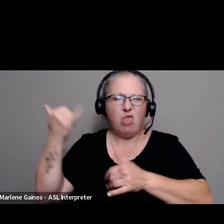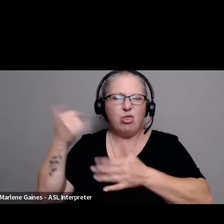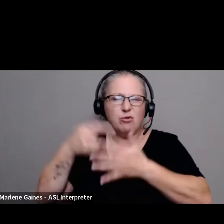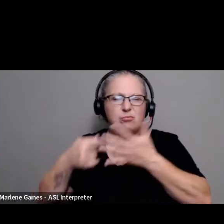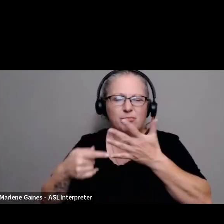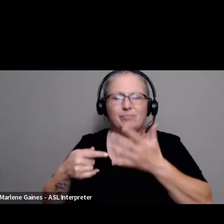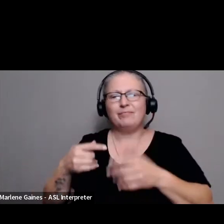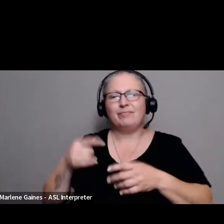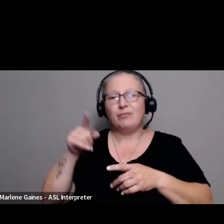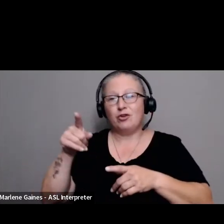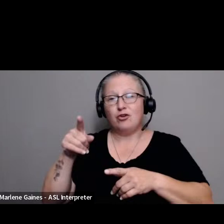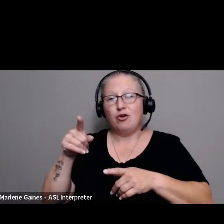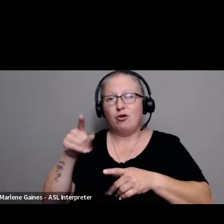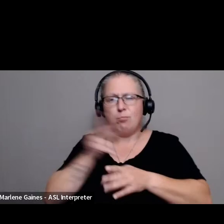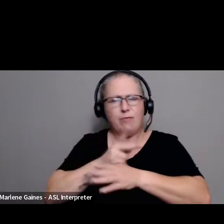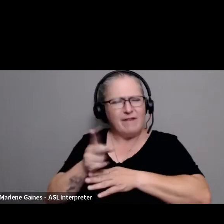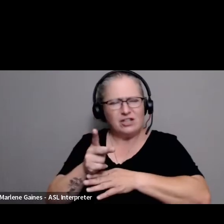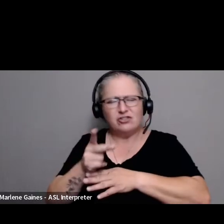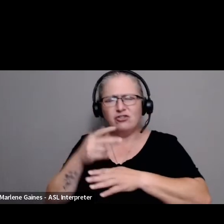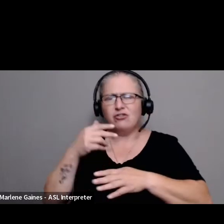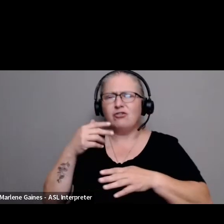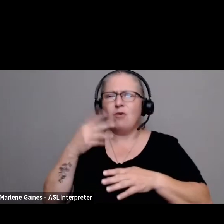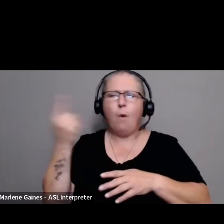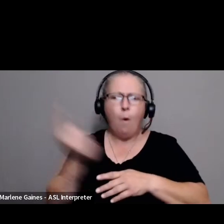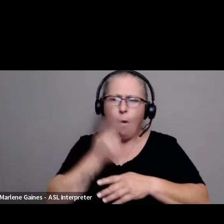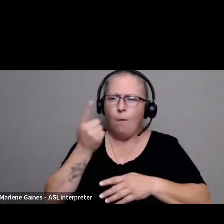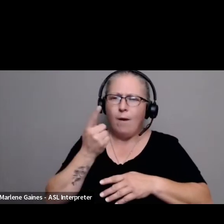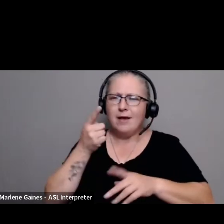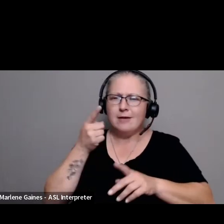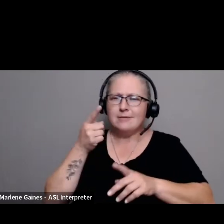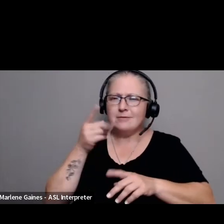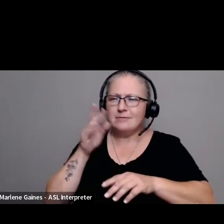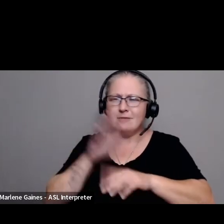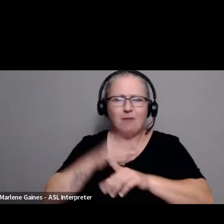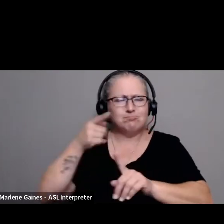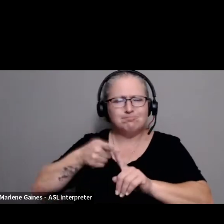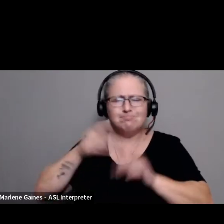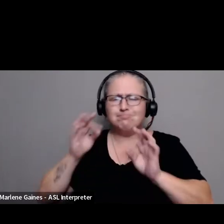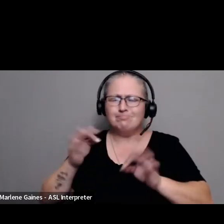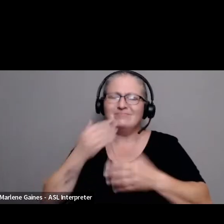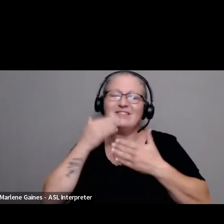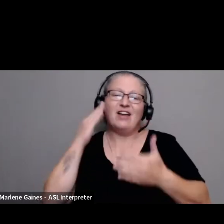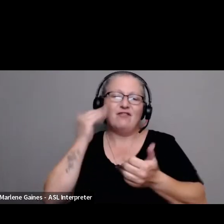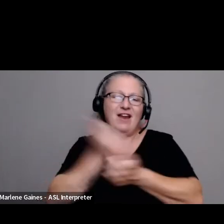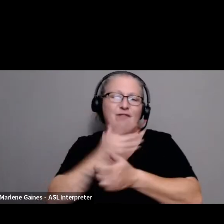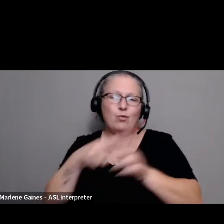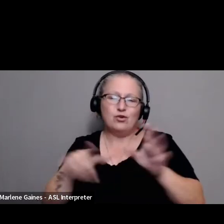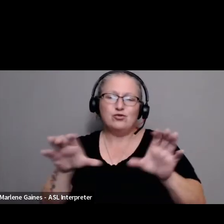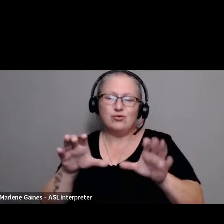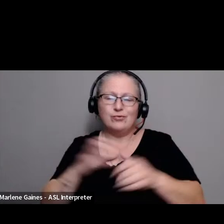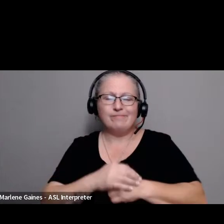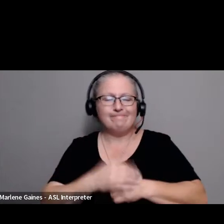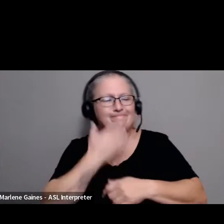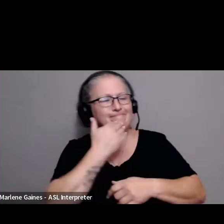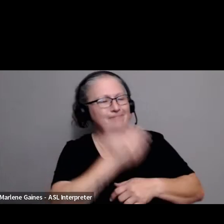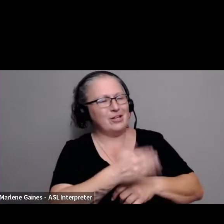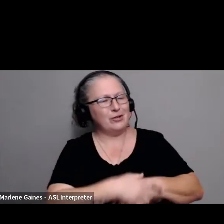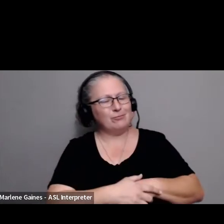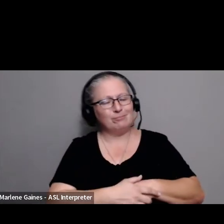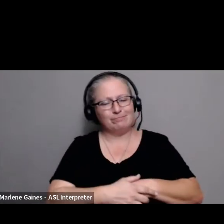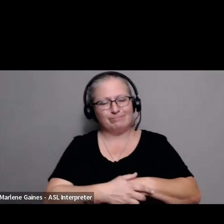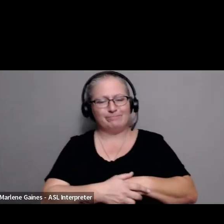and you're so professional and you're always on point. So thank you very much for everything you do. Thank you. Thank